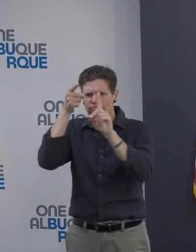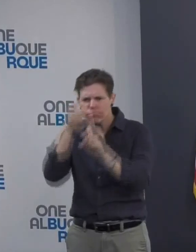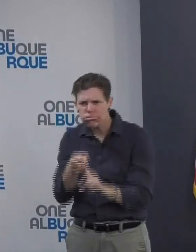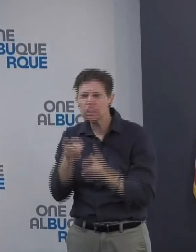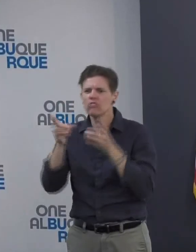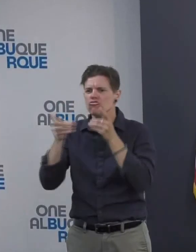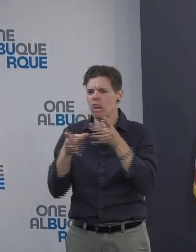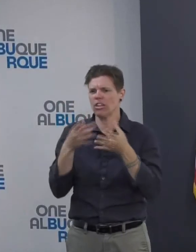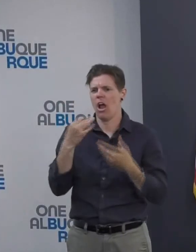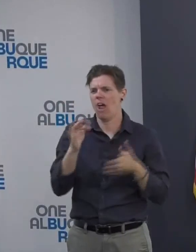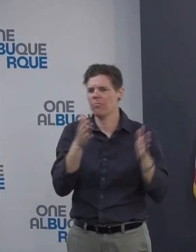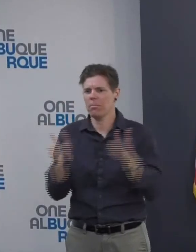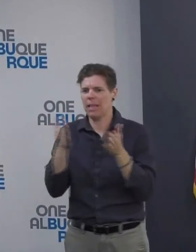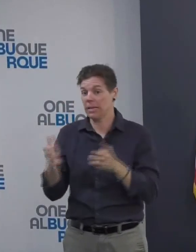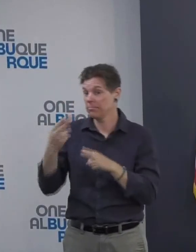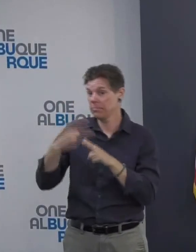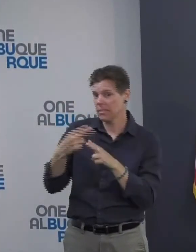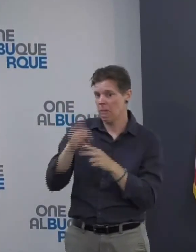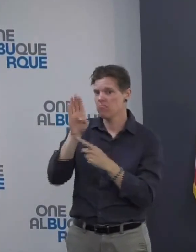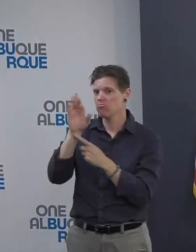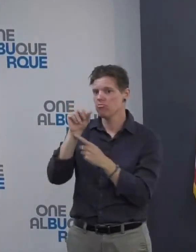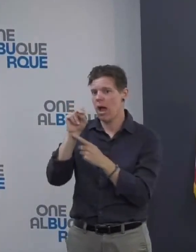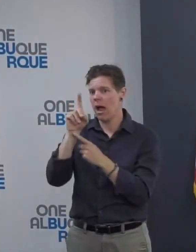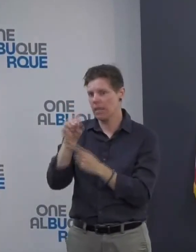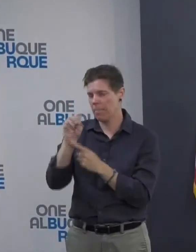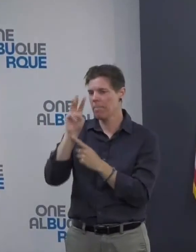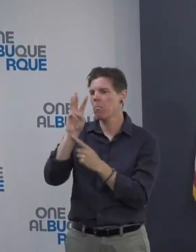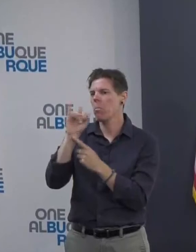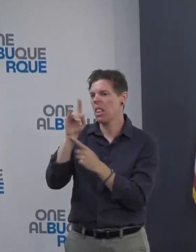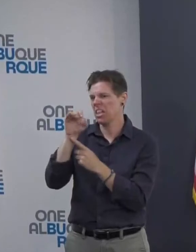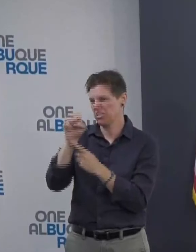we'll hear from our City Councilor. Brennan?